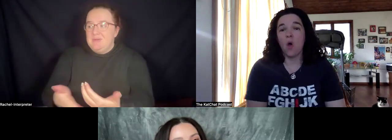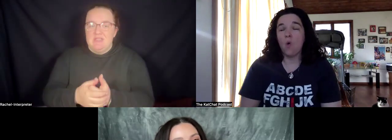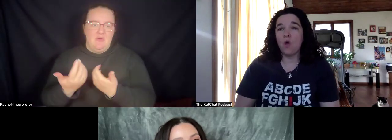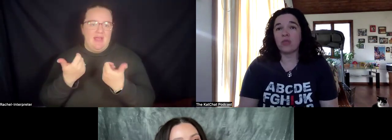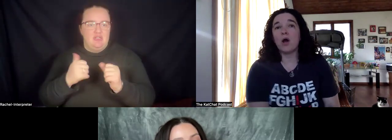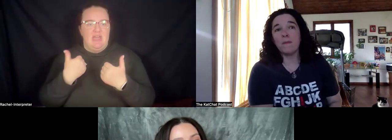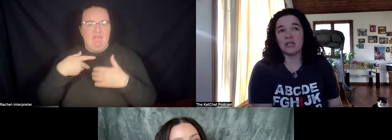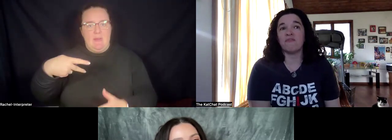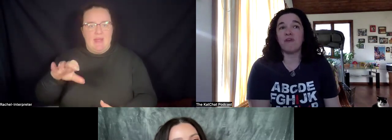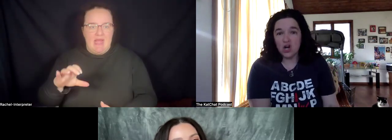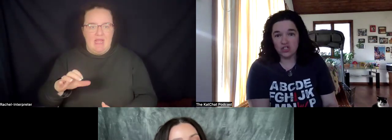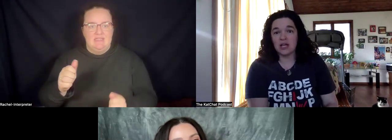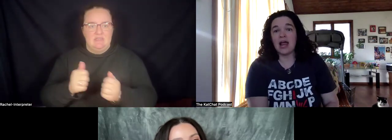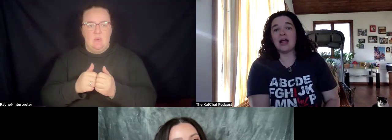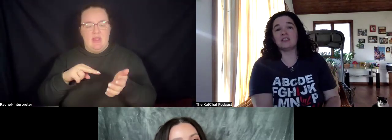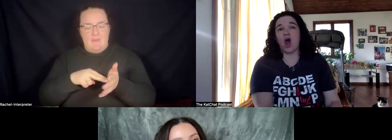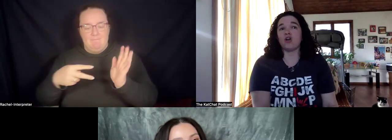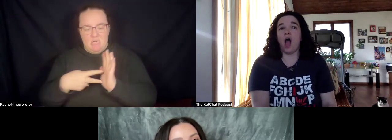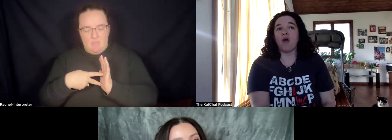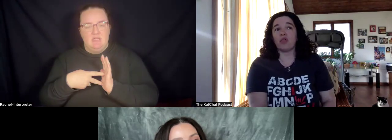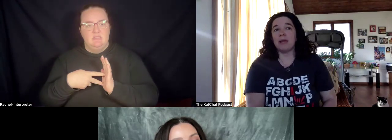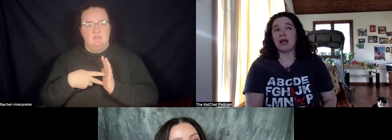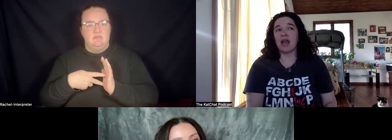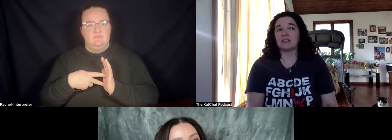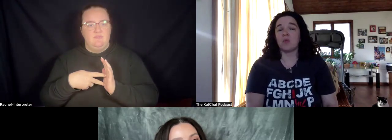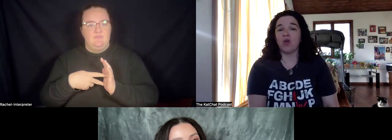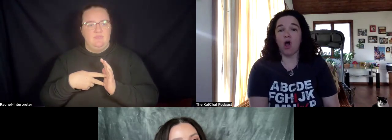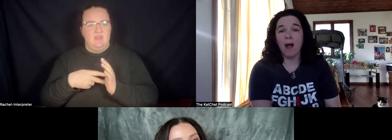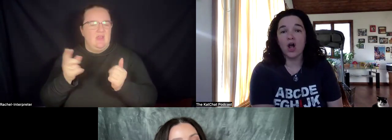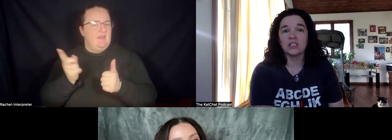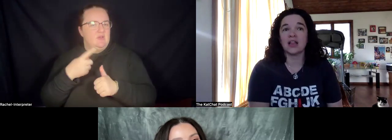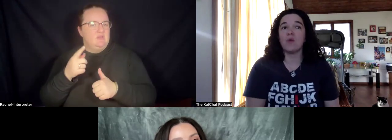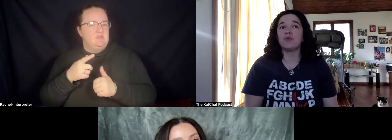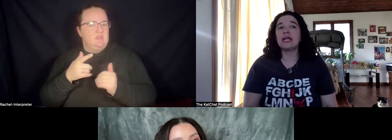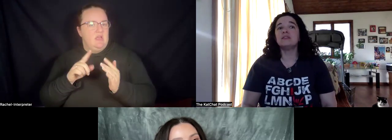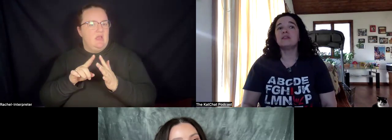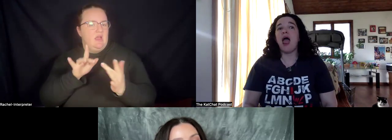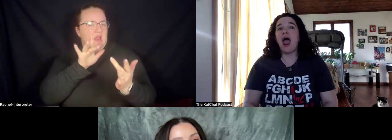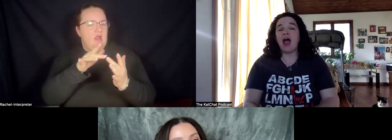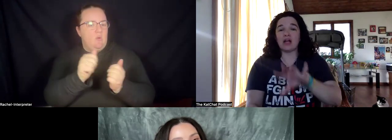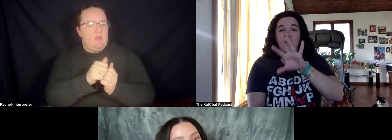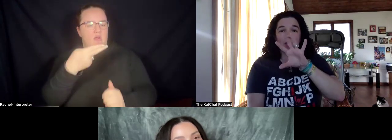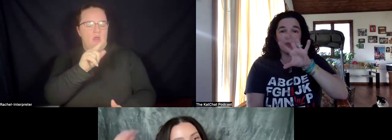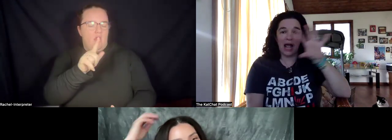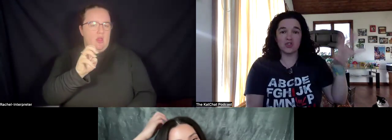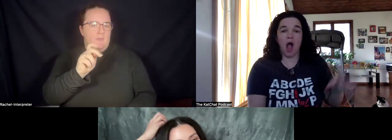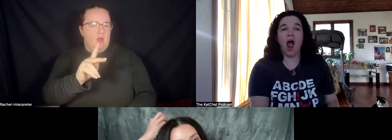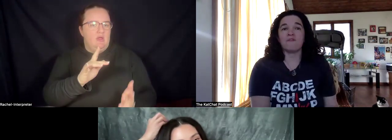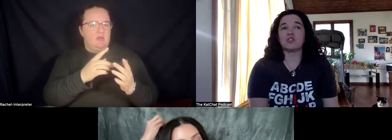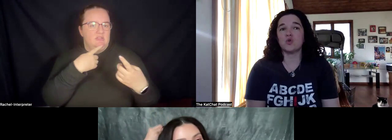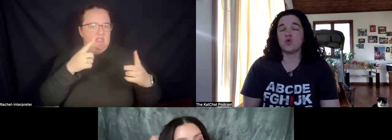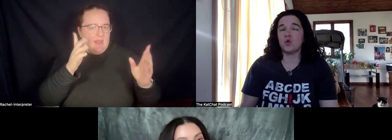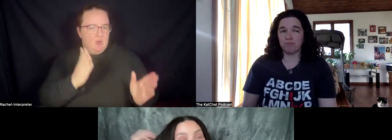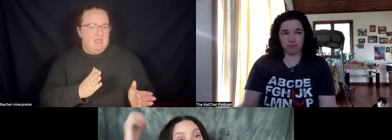podcast with the purpose. Boom. It started off with me connecting with Hallmark that I read, and I tried to branch it